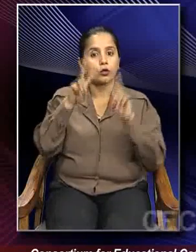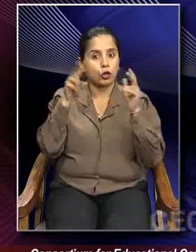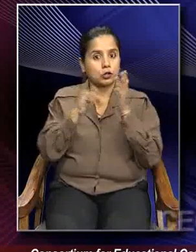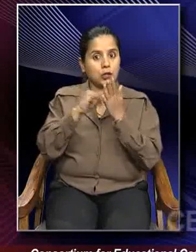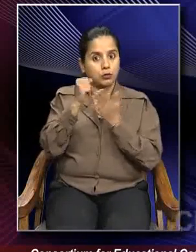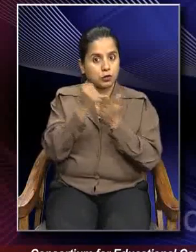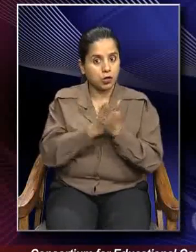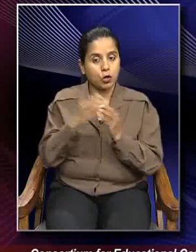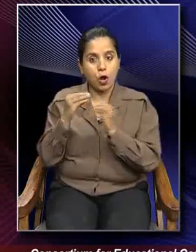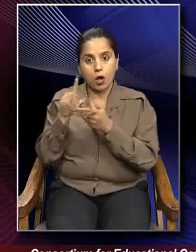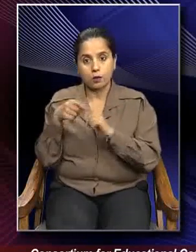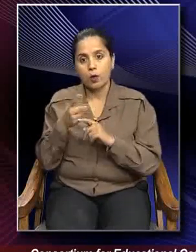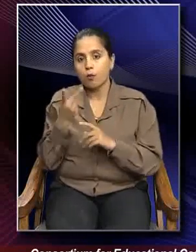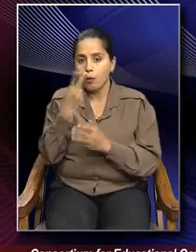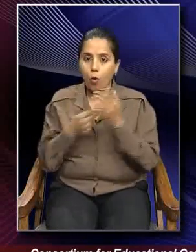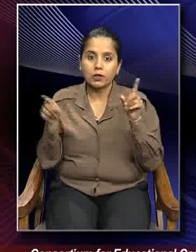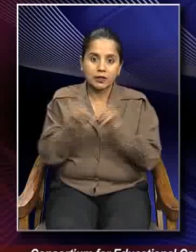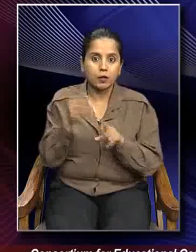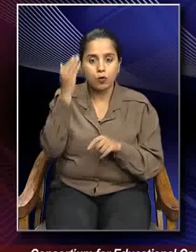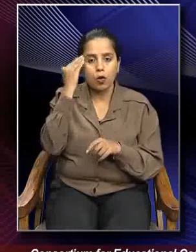the object of the same knowledge.